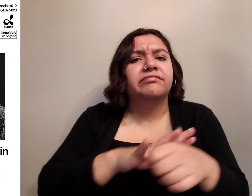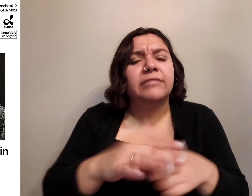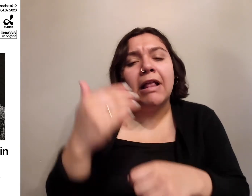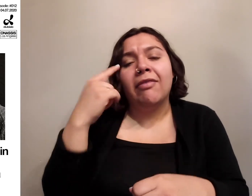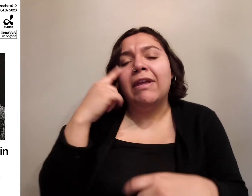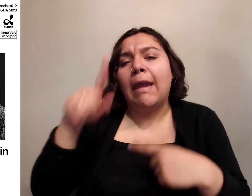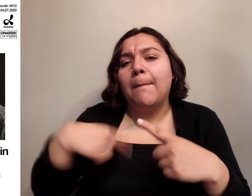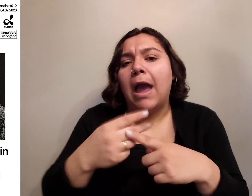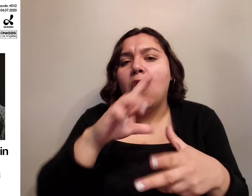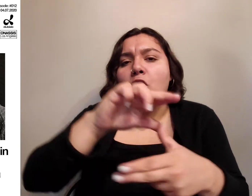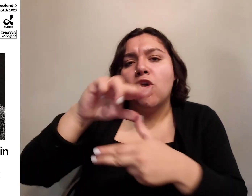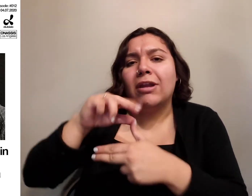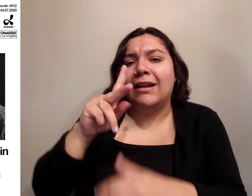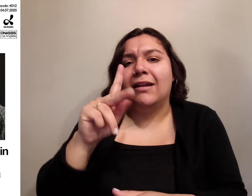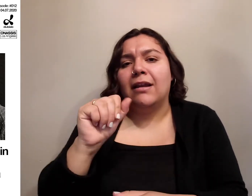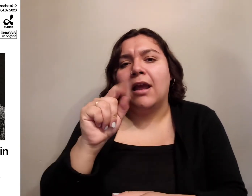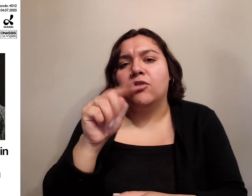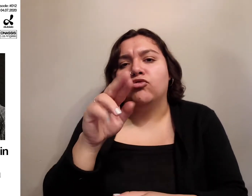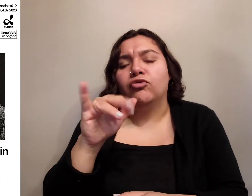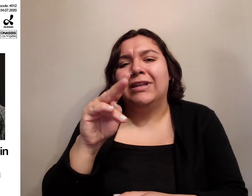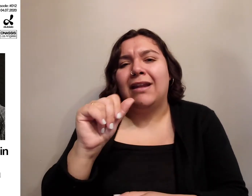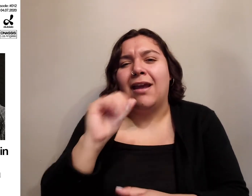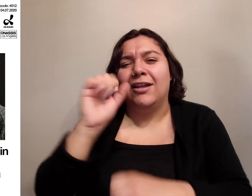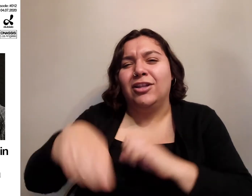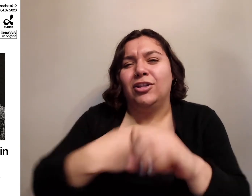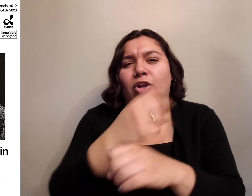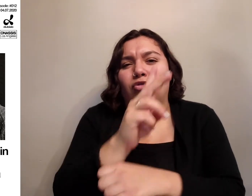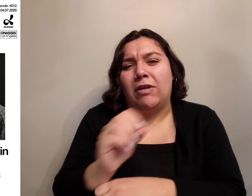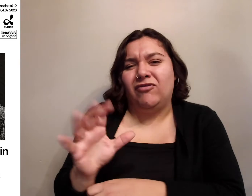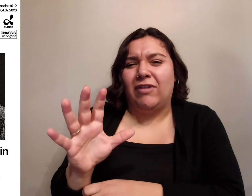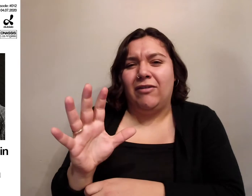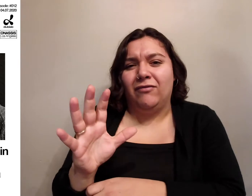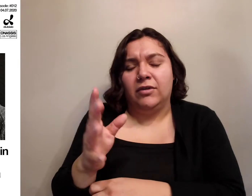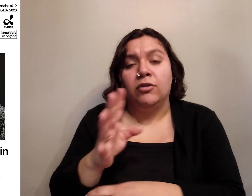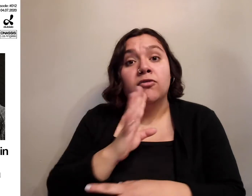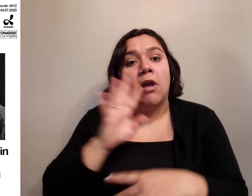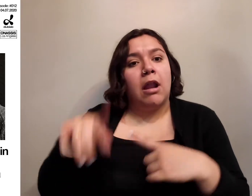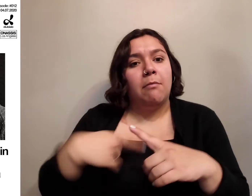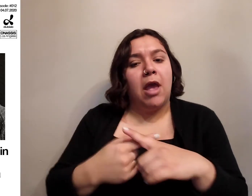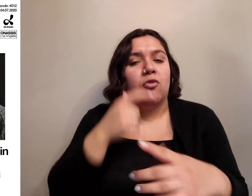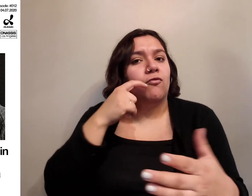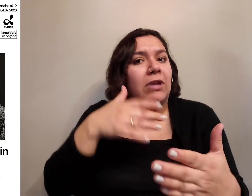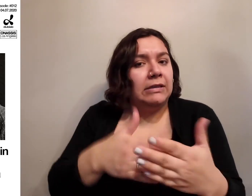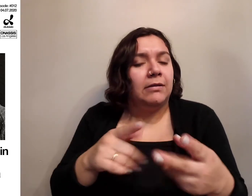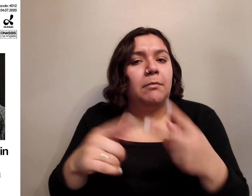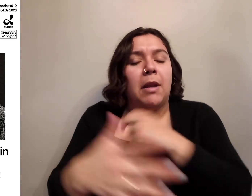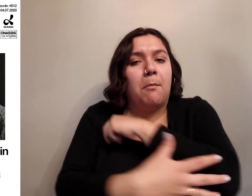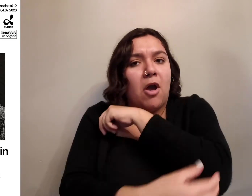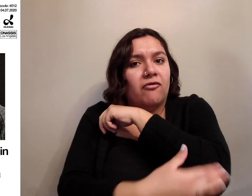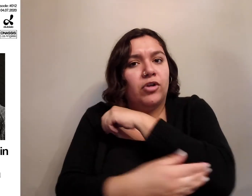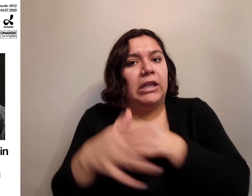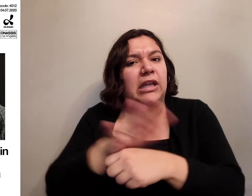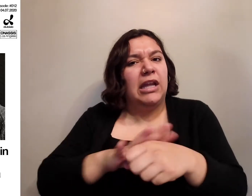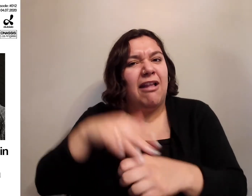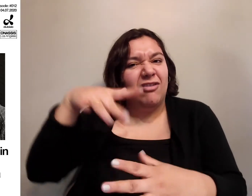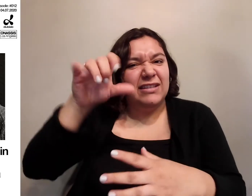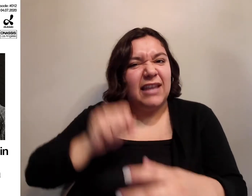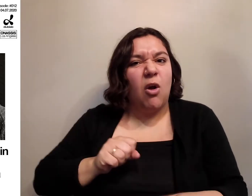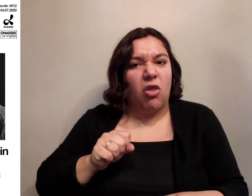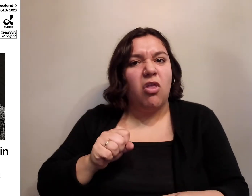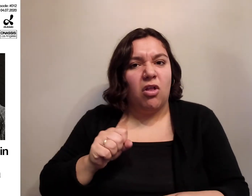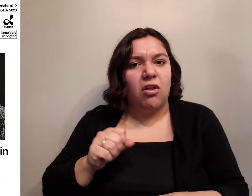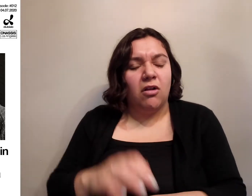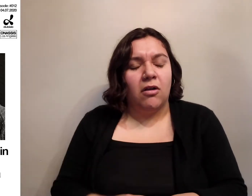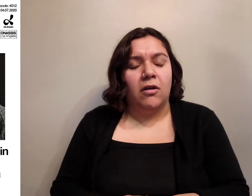Katrina in 2005. That became a narrative about racism and poverty in the South, and